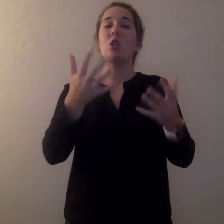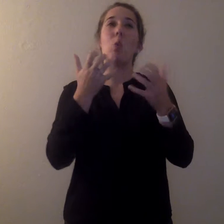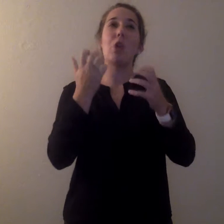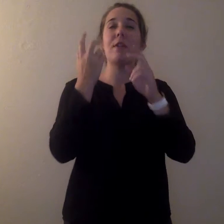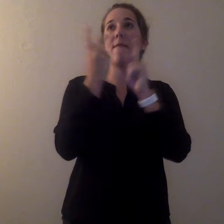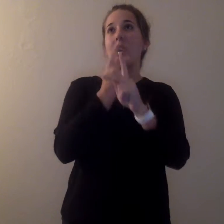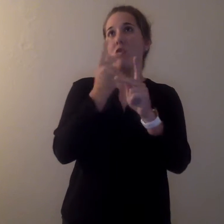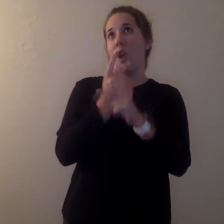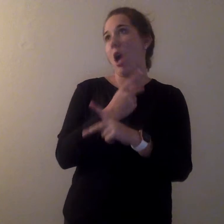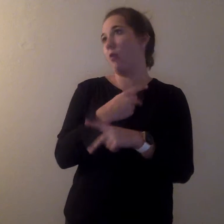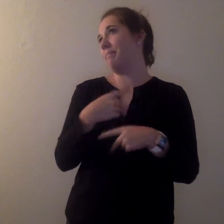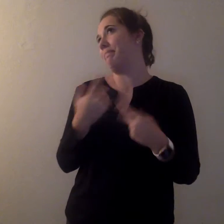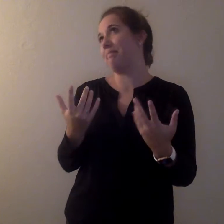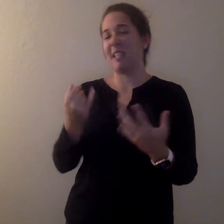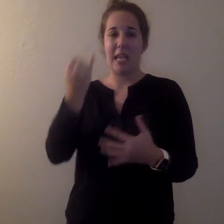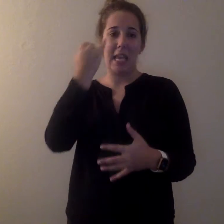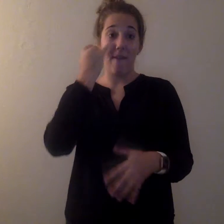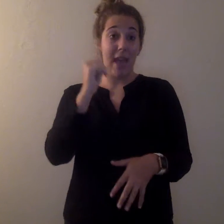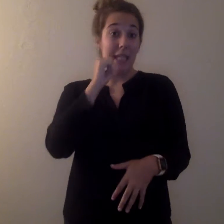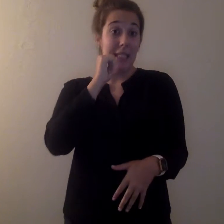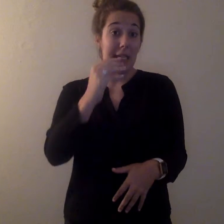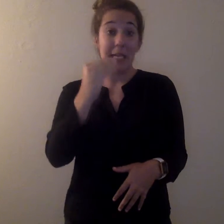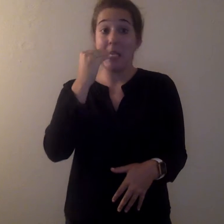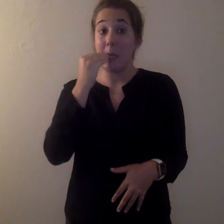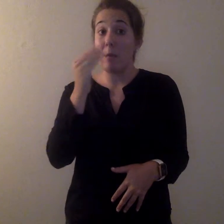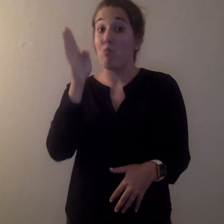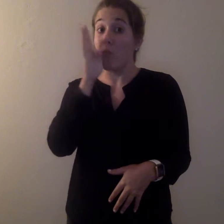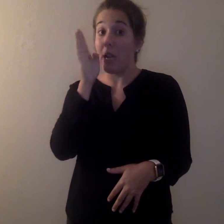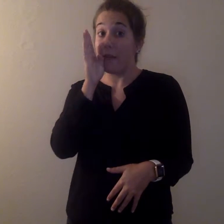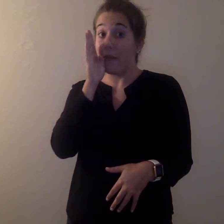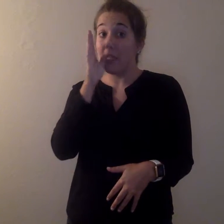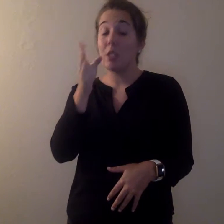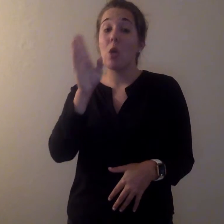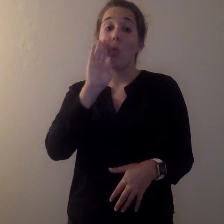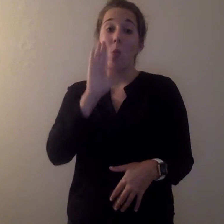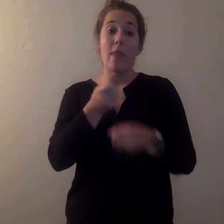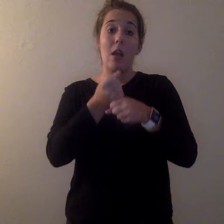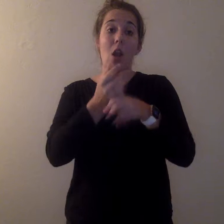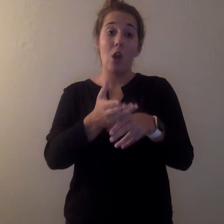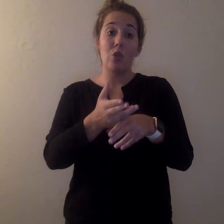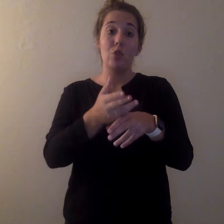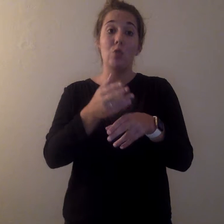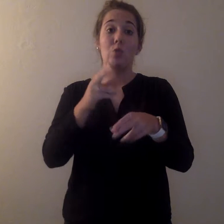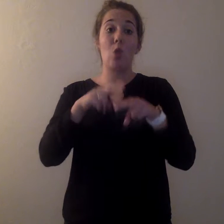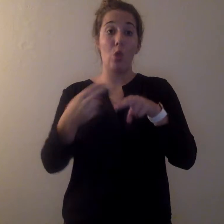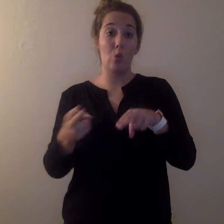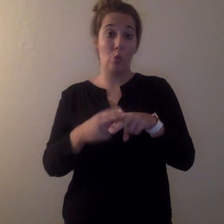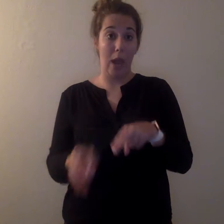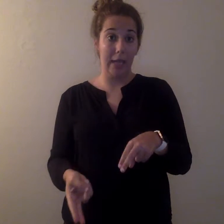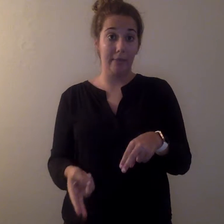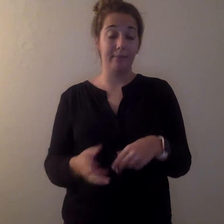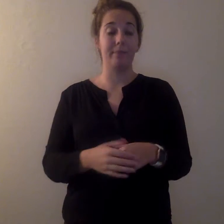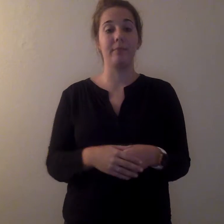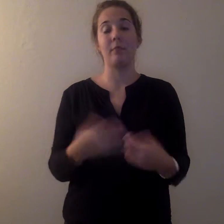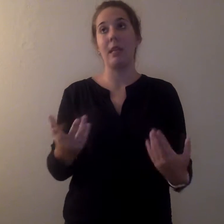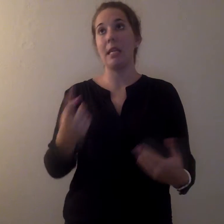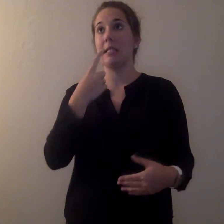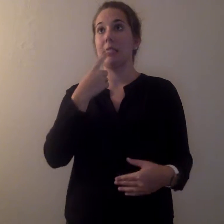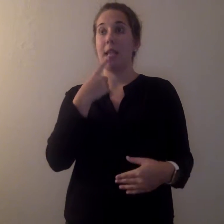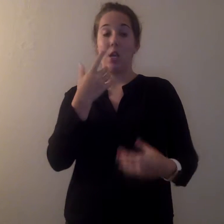if you didn't eat breakfast, would it cause you to eventually lose weight? And let's say you make a hypothesis. You